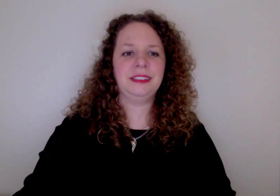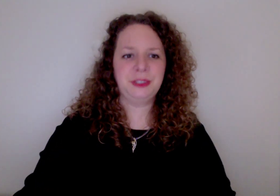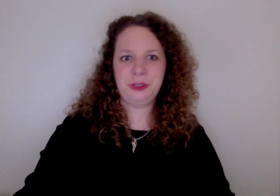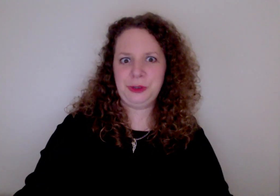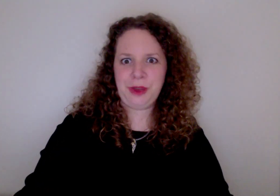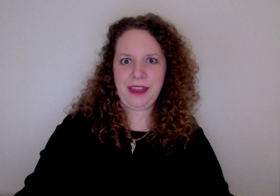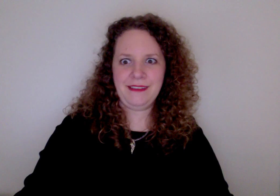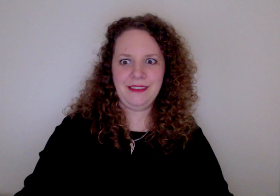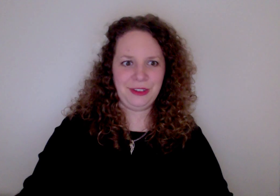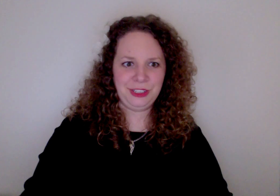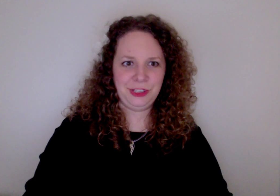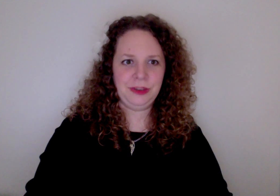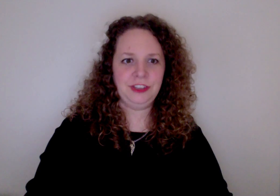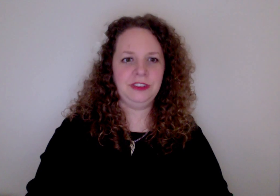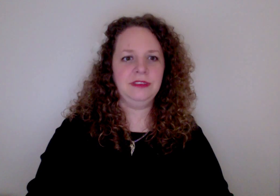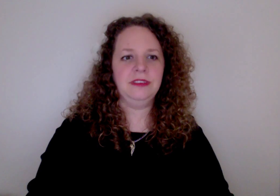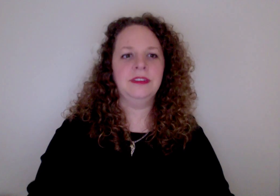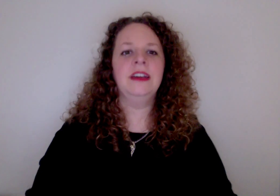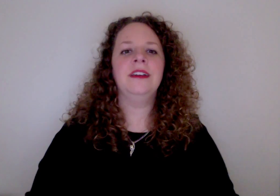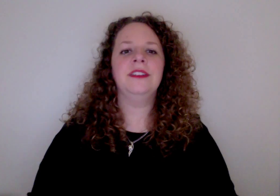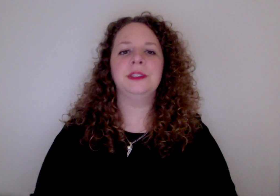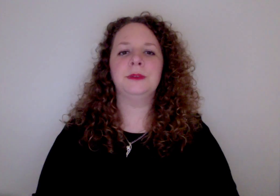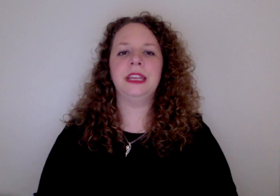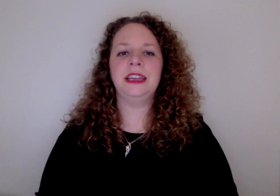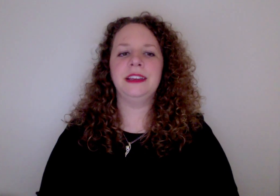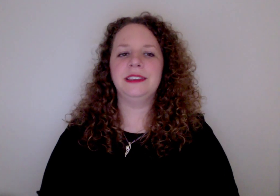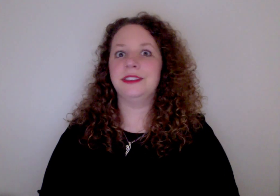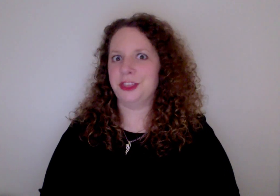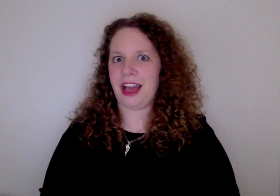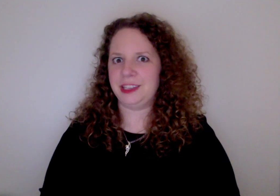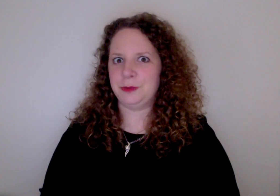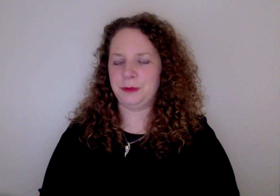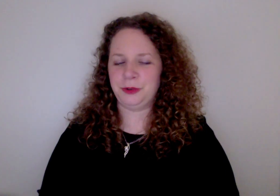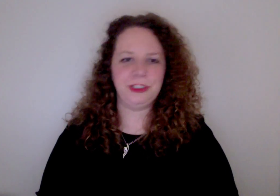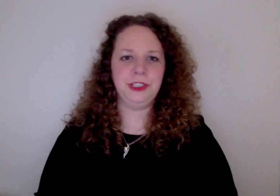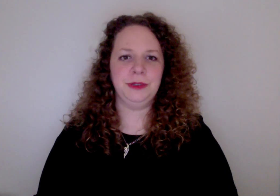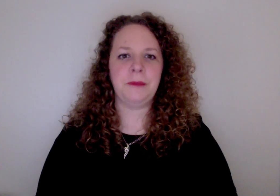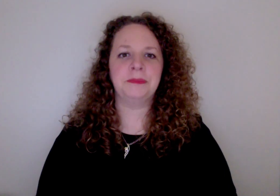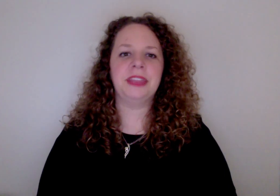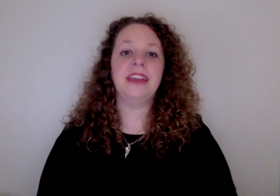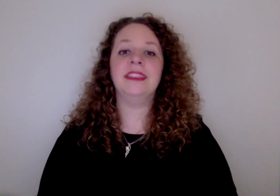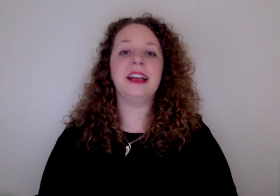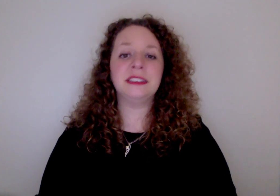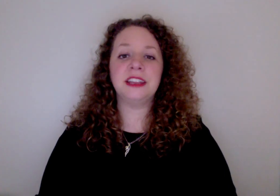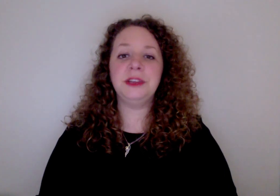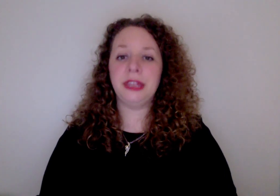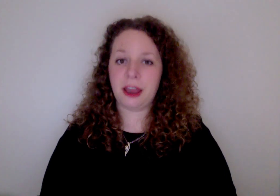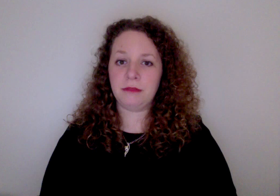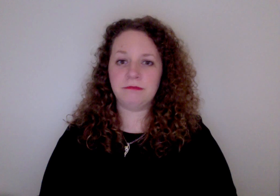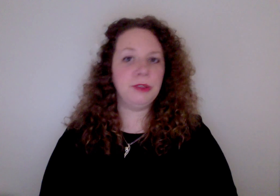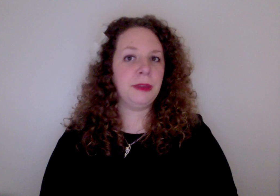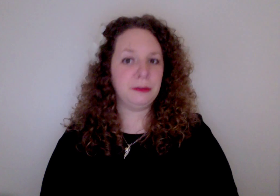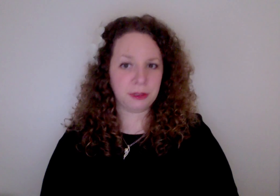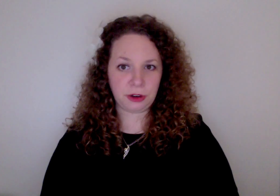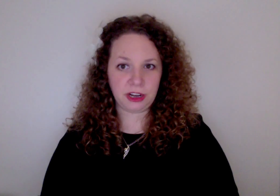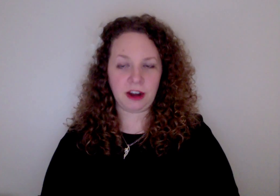Let's try another situation. This one is the last one we're going to do as well. Okay, last night you ate out, you paid with a credit card,